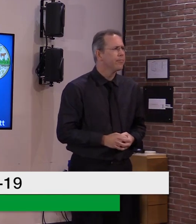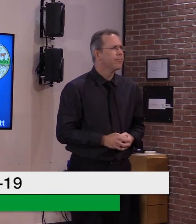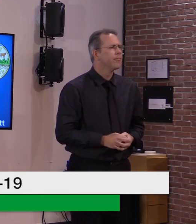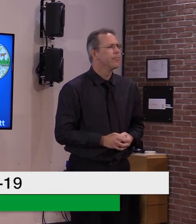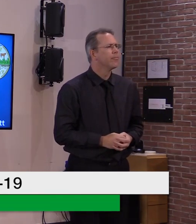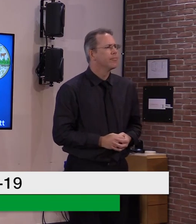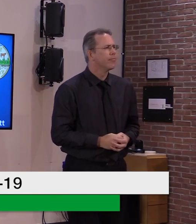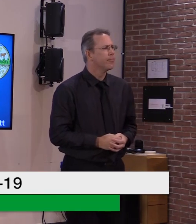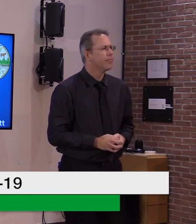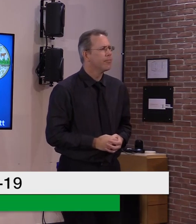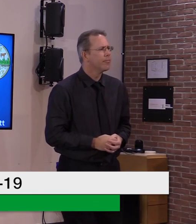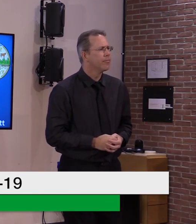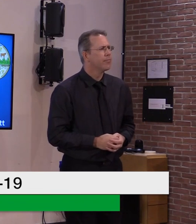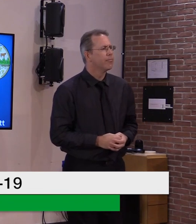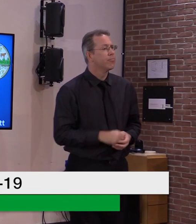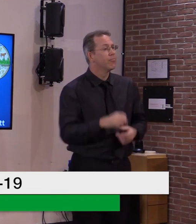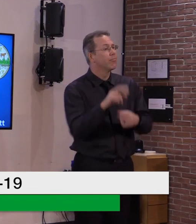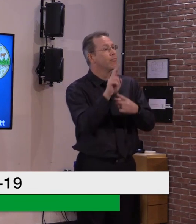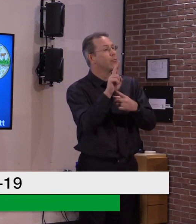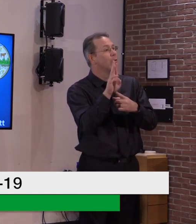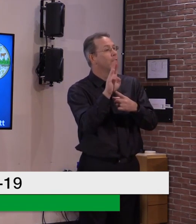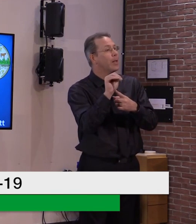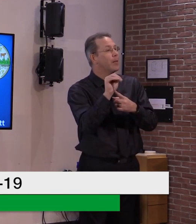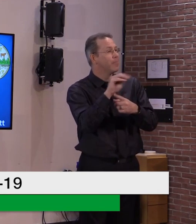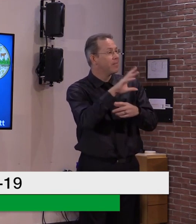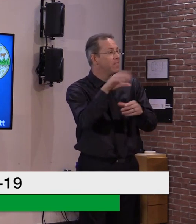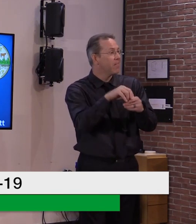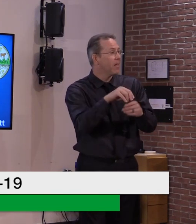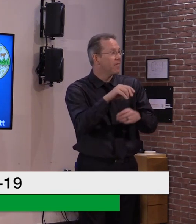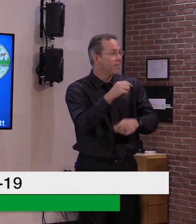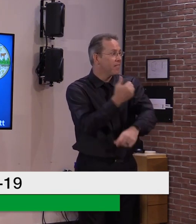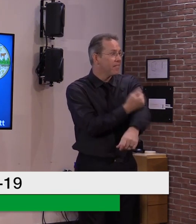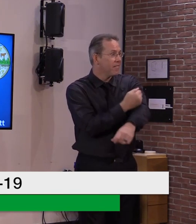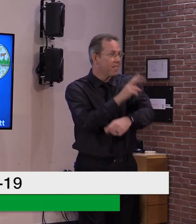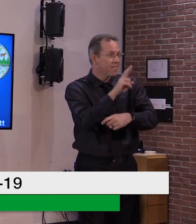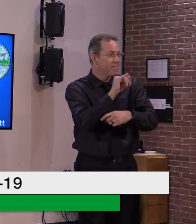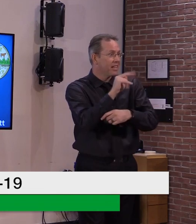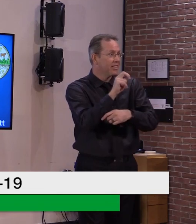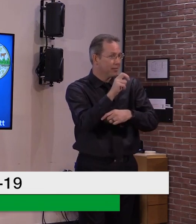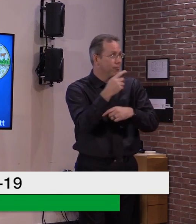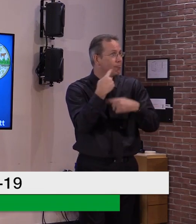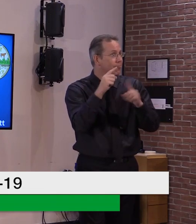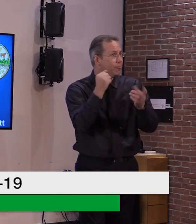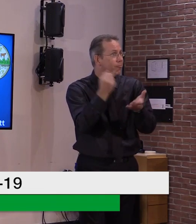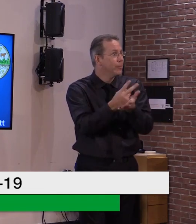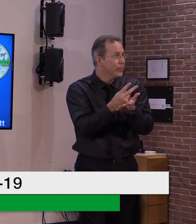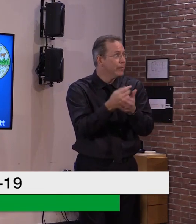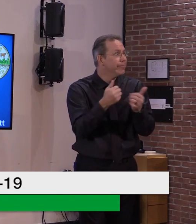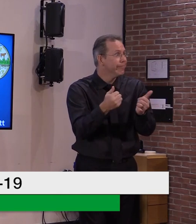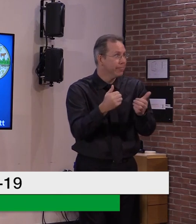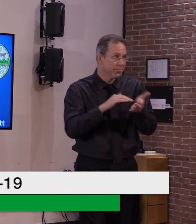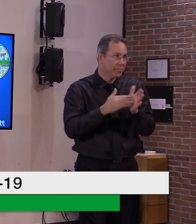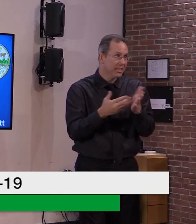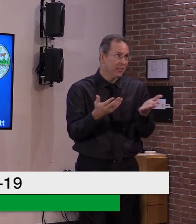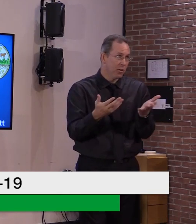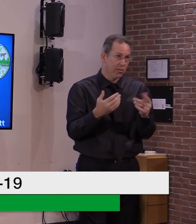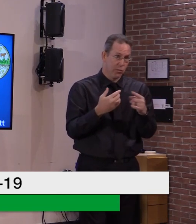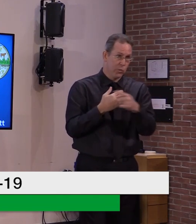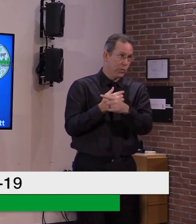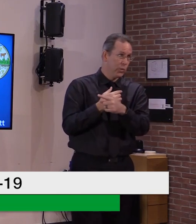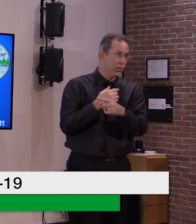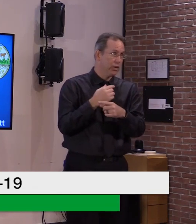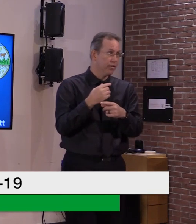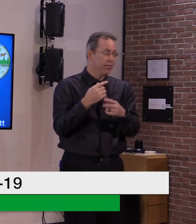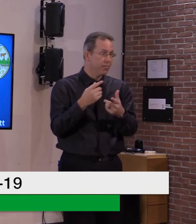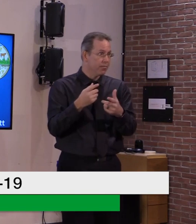be approved does that mean that you and the department of health working with university